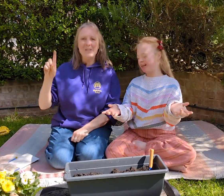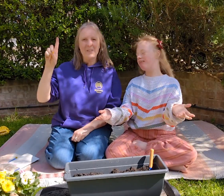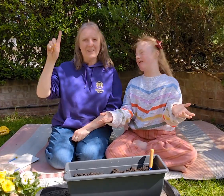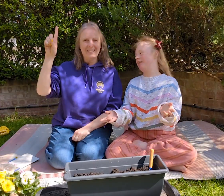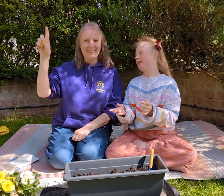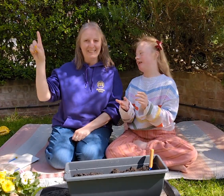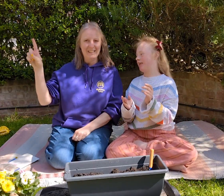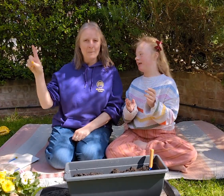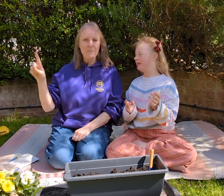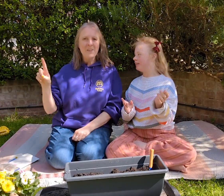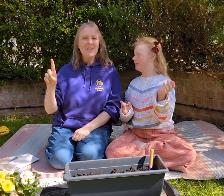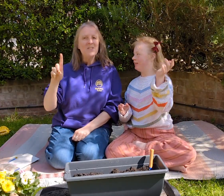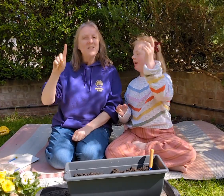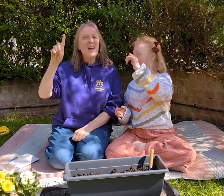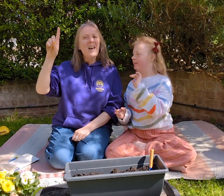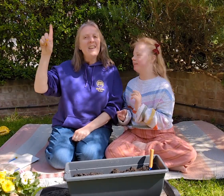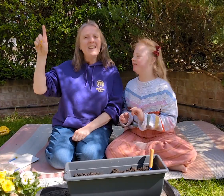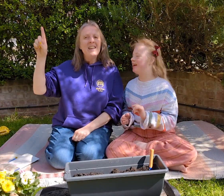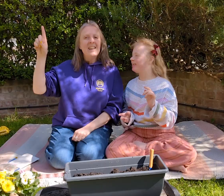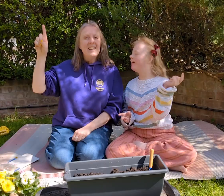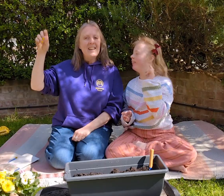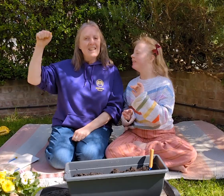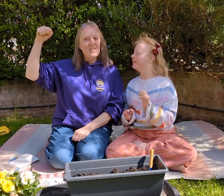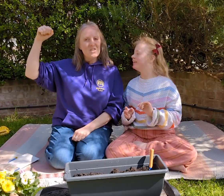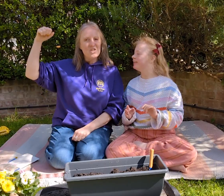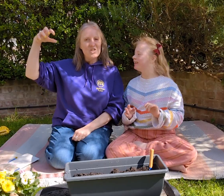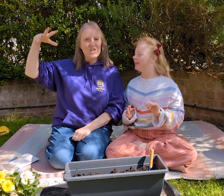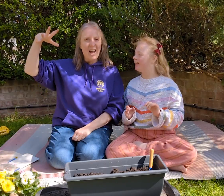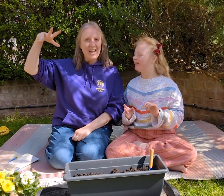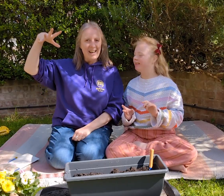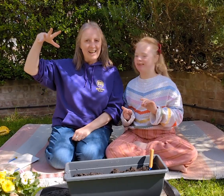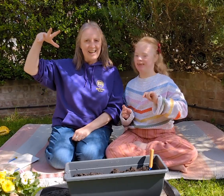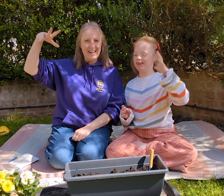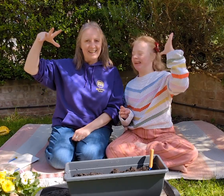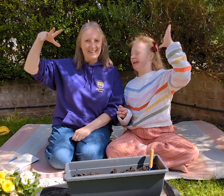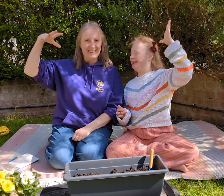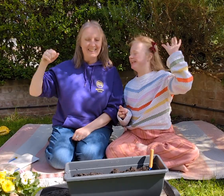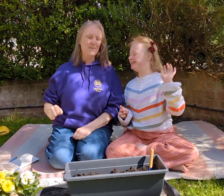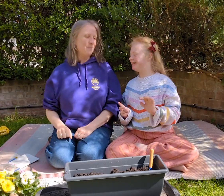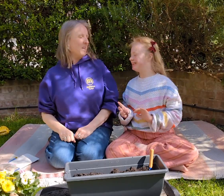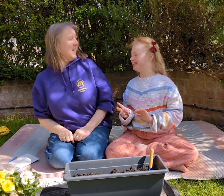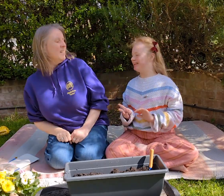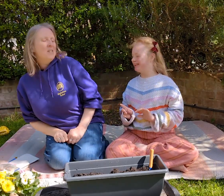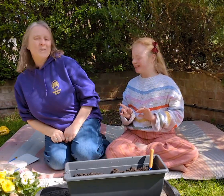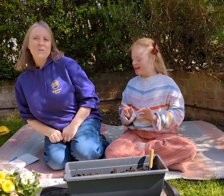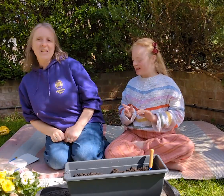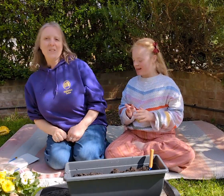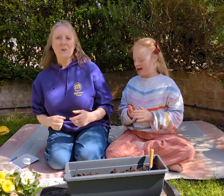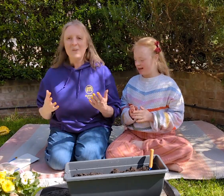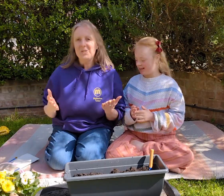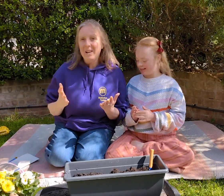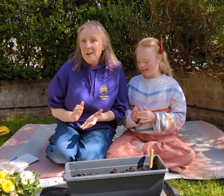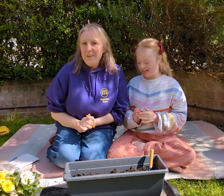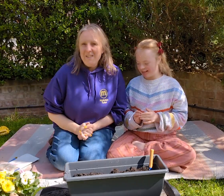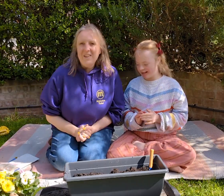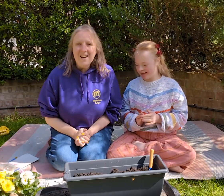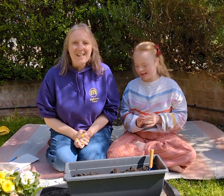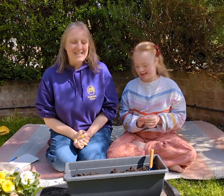beautiful. The sun is shining. So we thought we'd do a little bit of